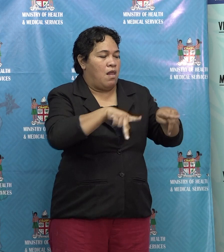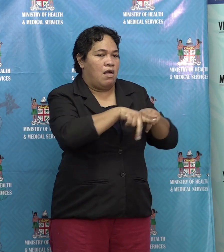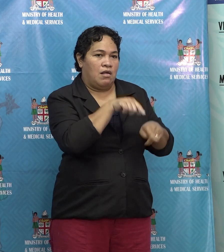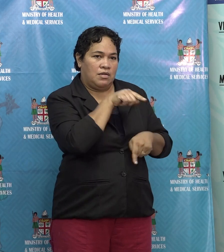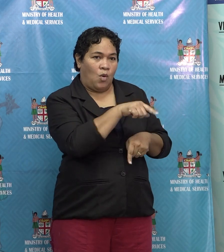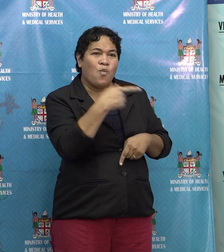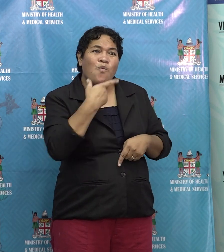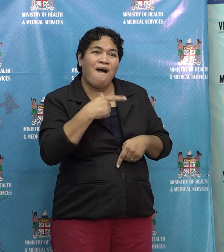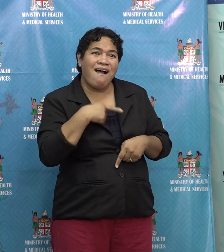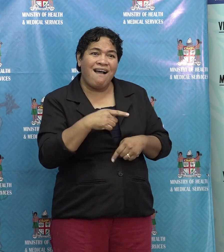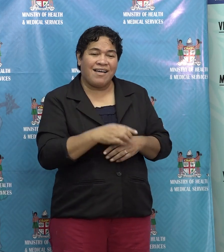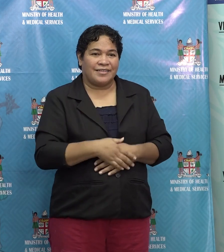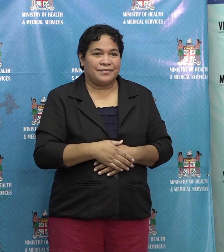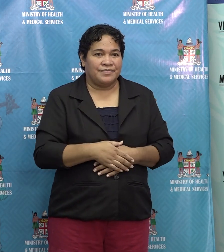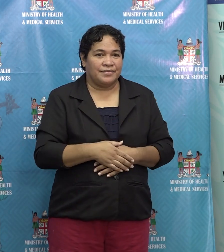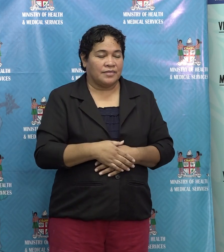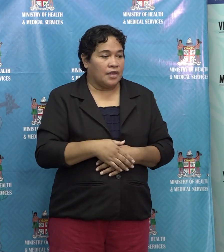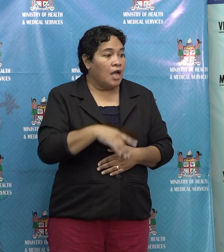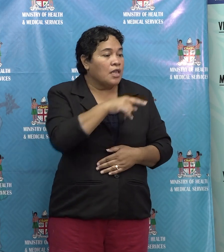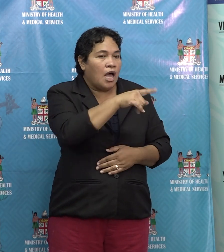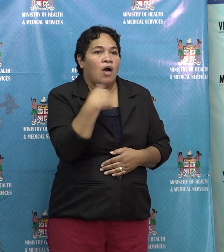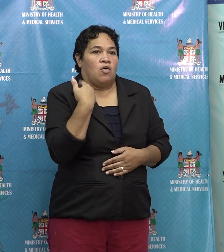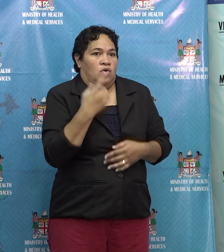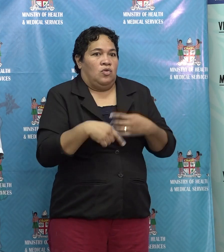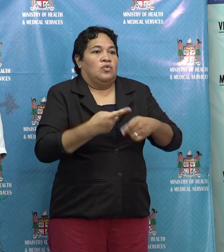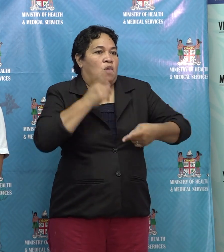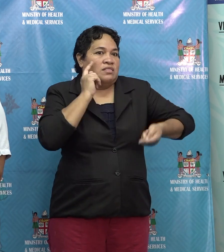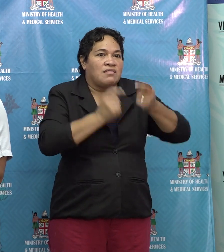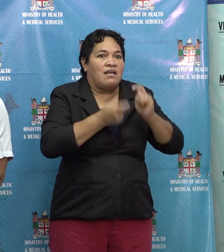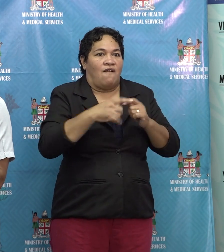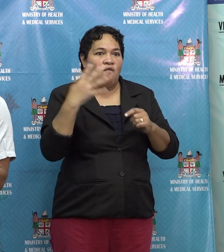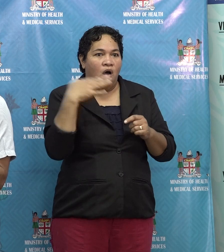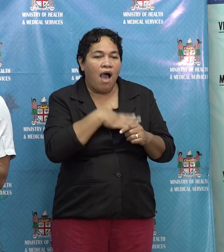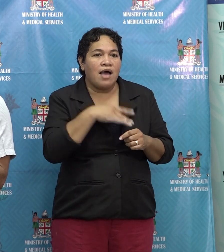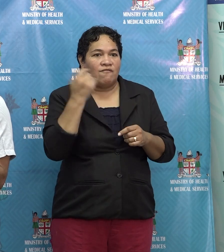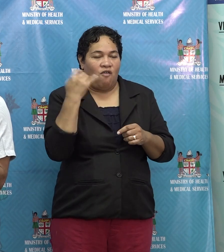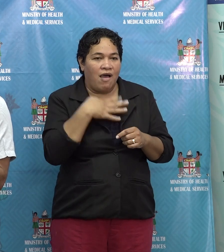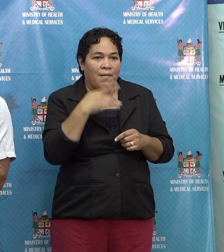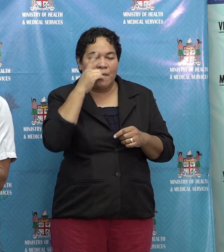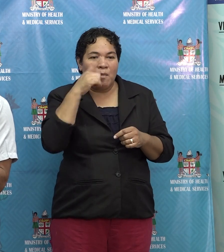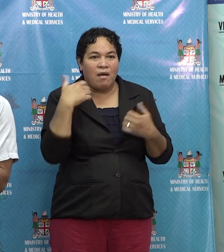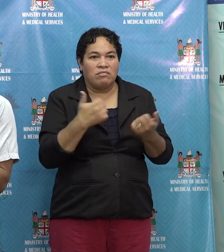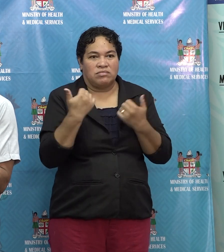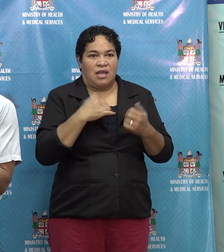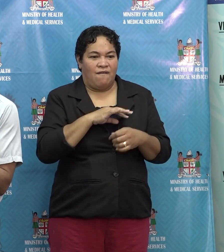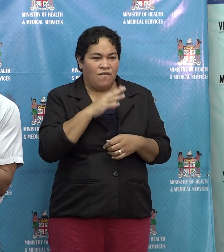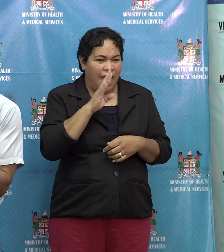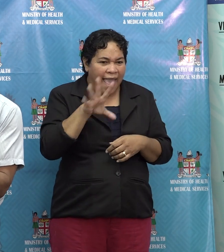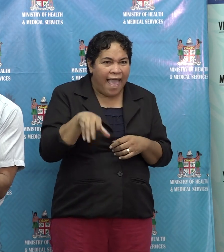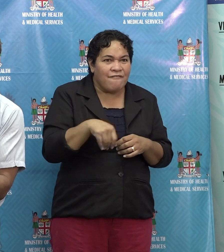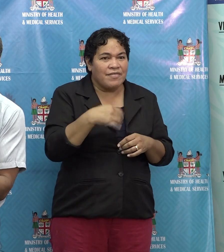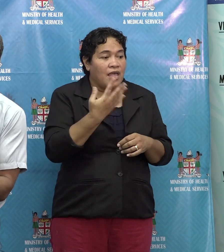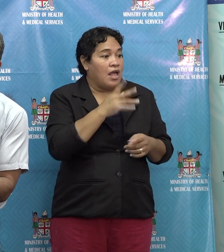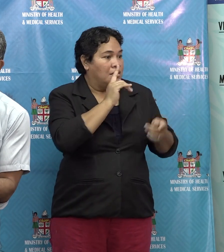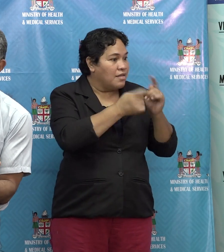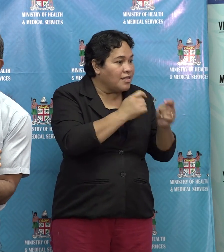The reason being, they run tests. They test 400 people. They turn over the test every 4 or 5 days. They test everybody in the